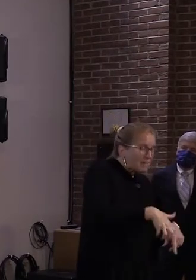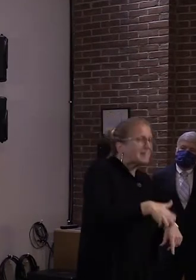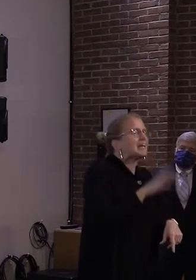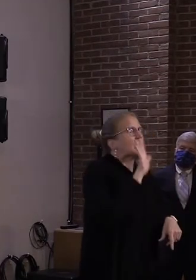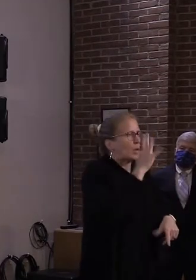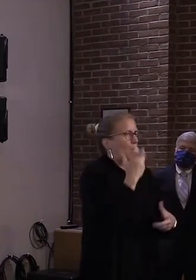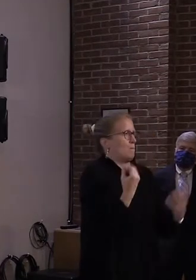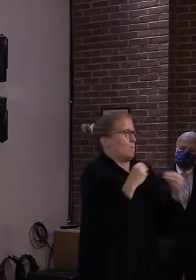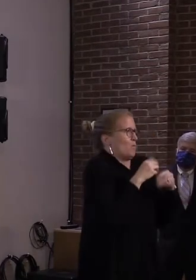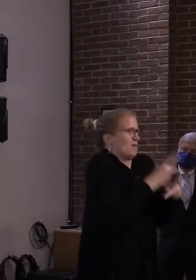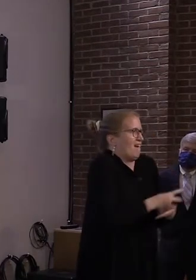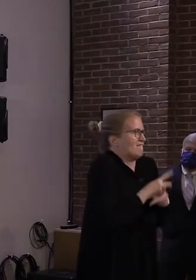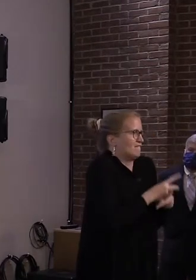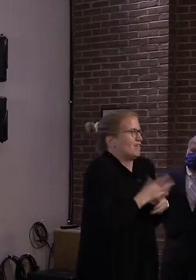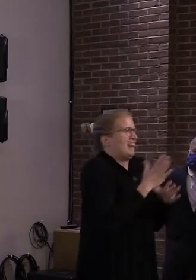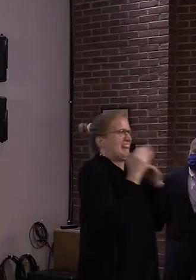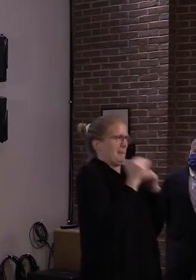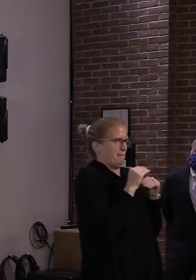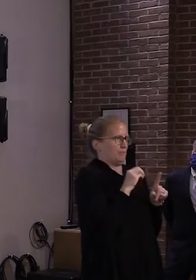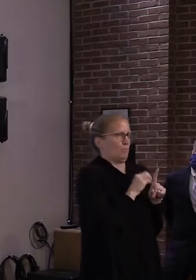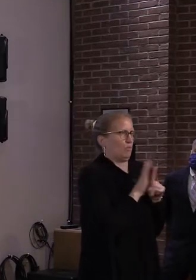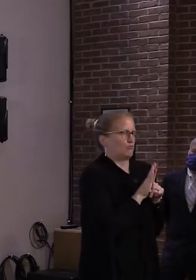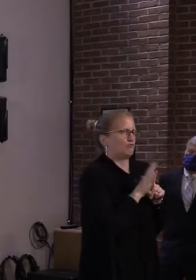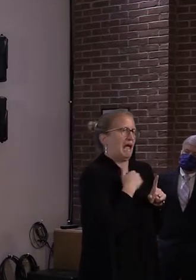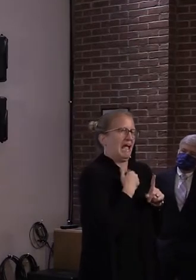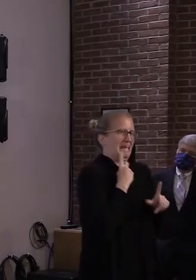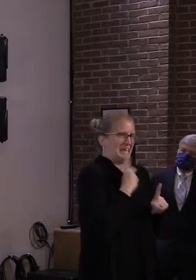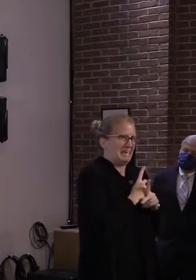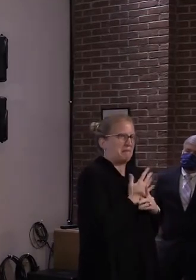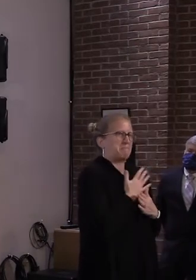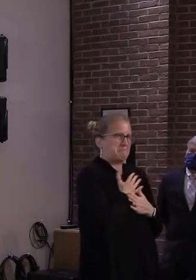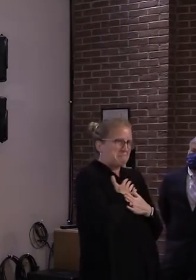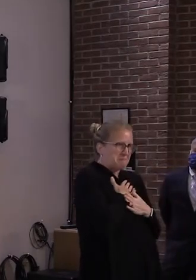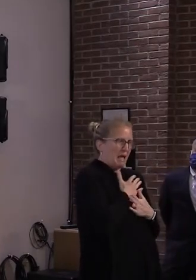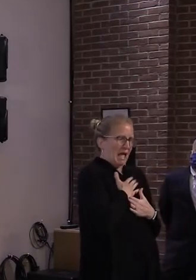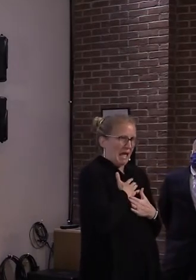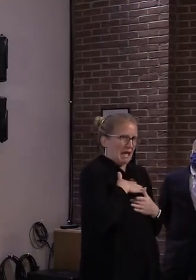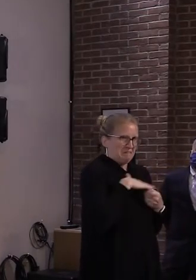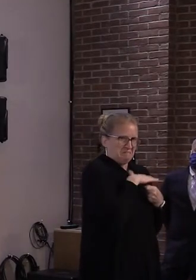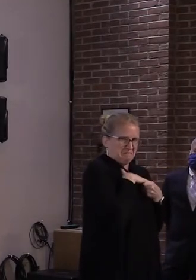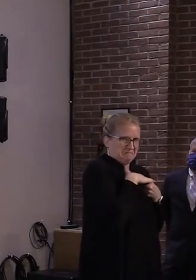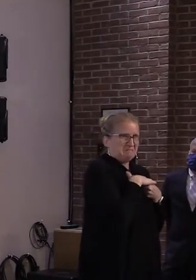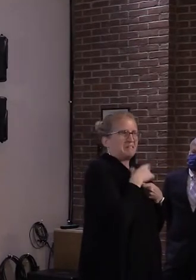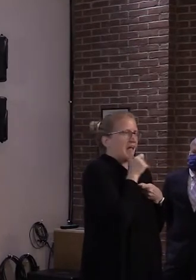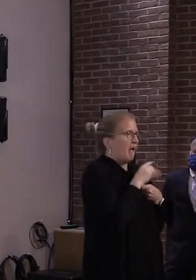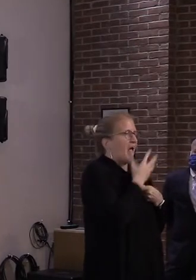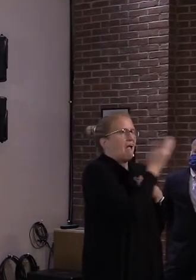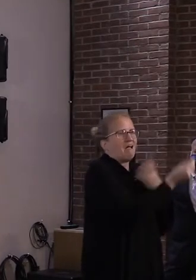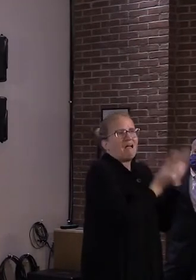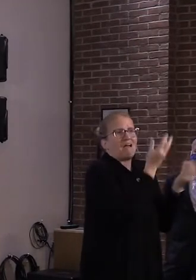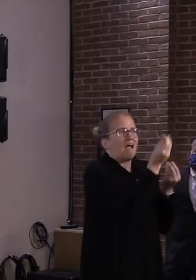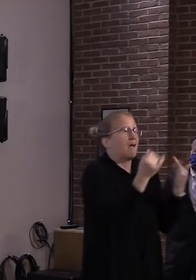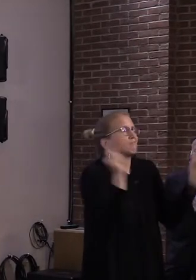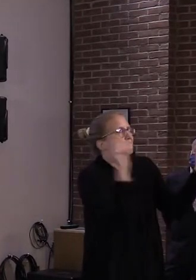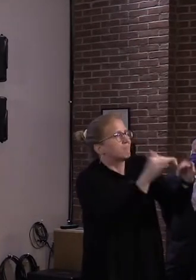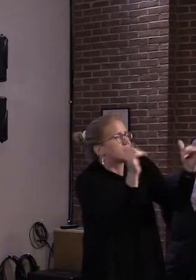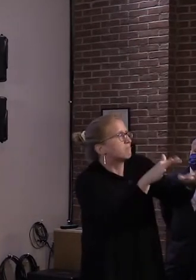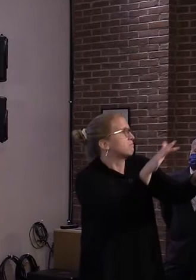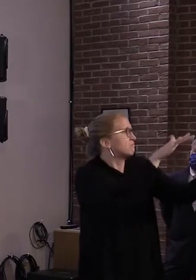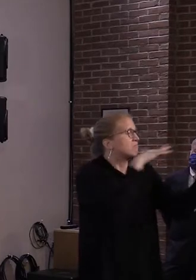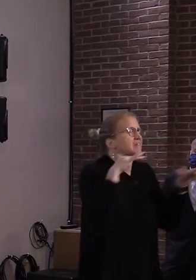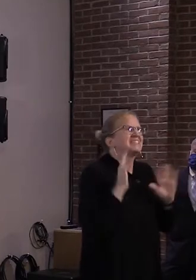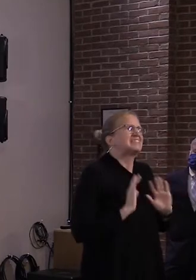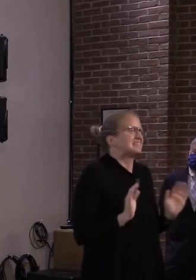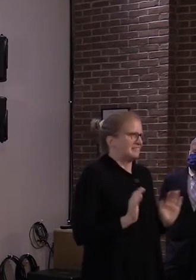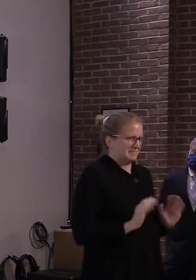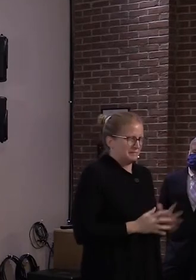that. And just consider that as you factor in how you live your life day to day. There was some